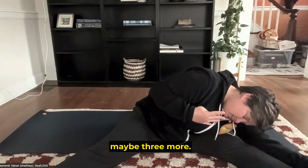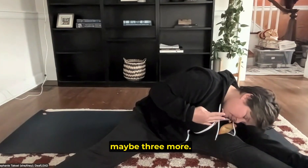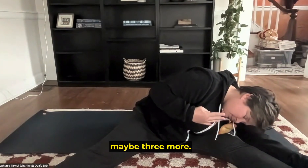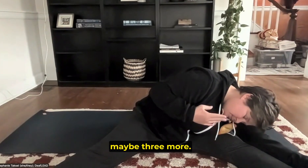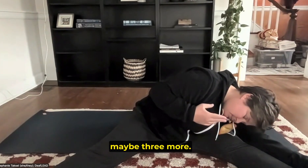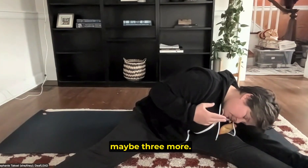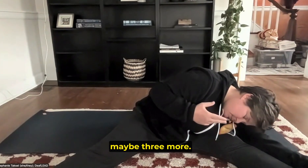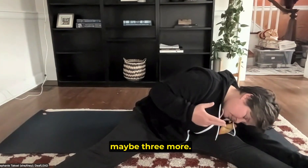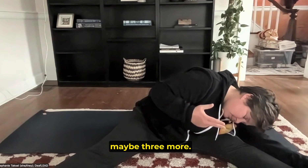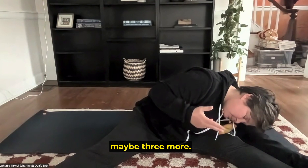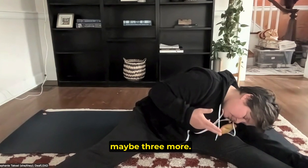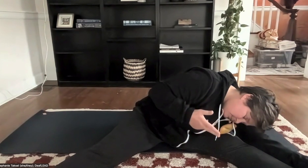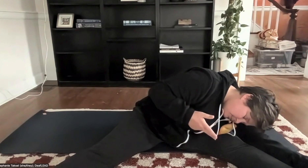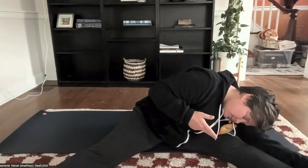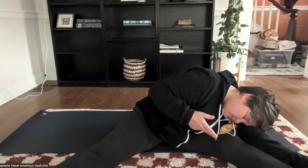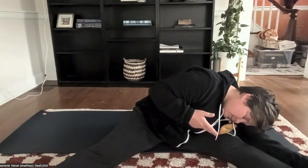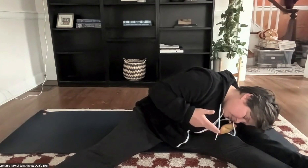Maybe 3 more.